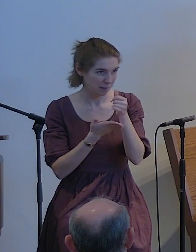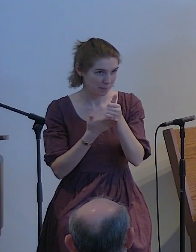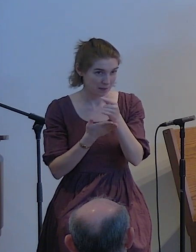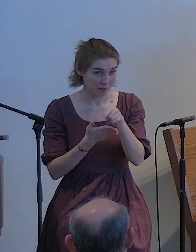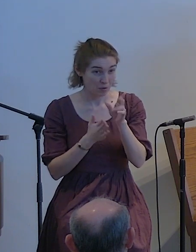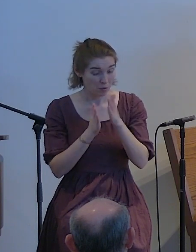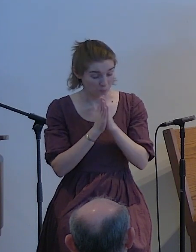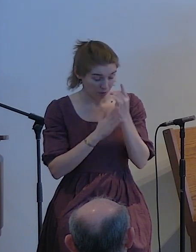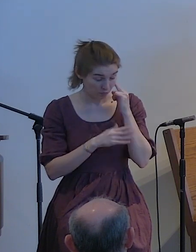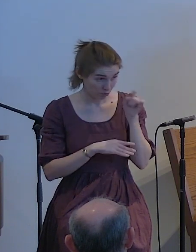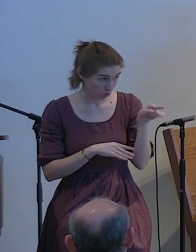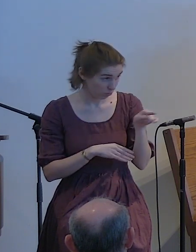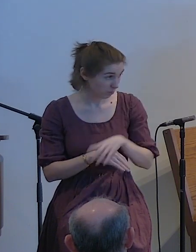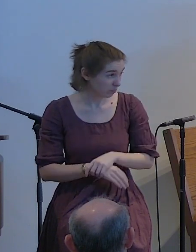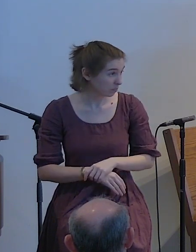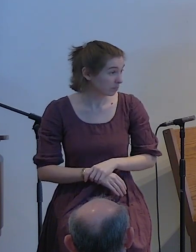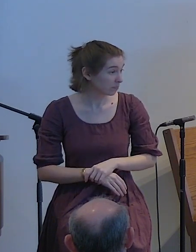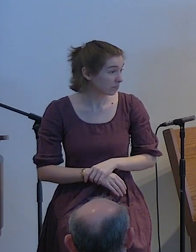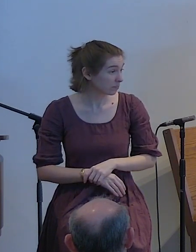We're going to pray for you.